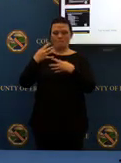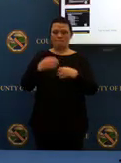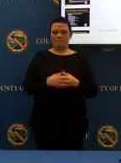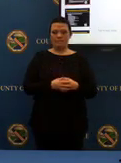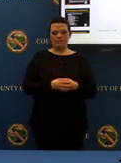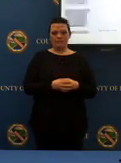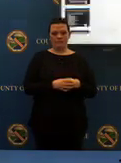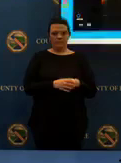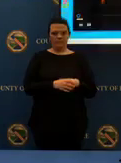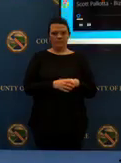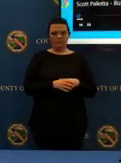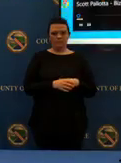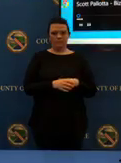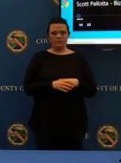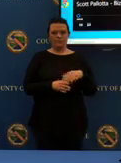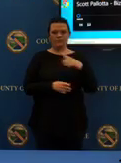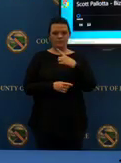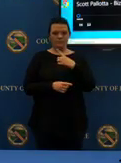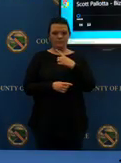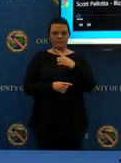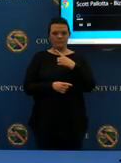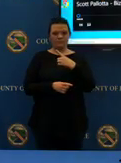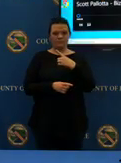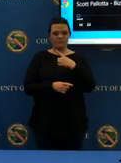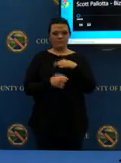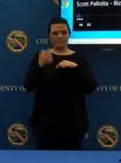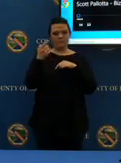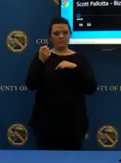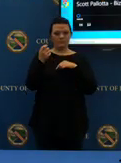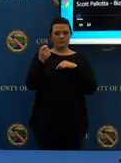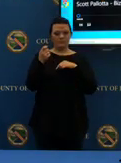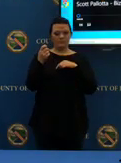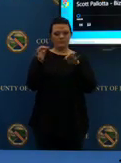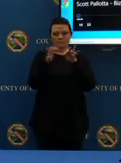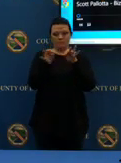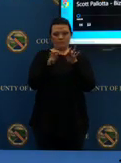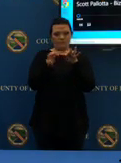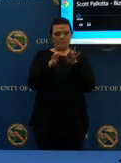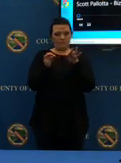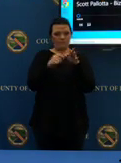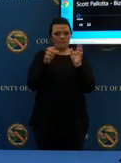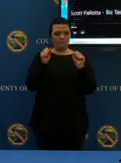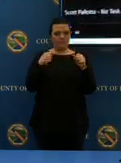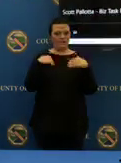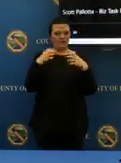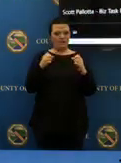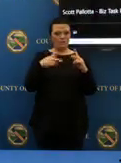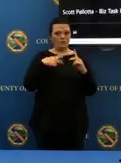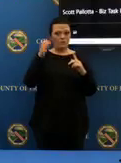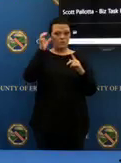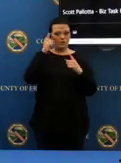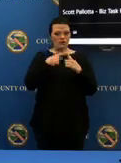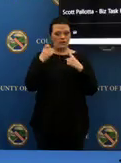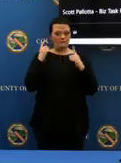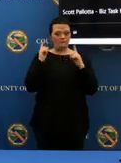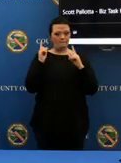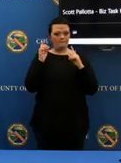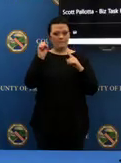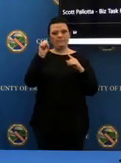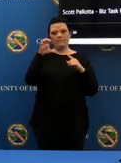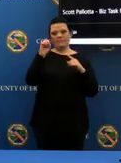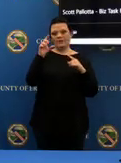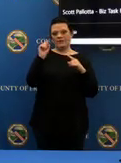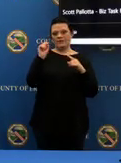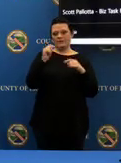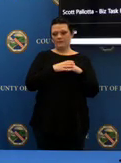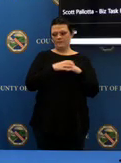a little talk from Scott. I'm going to move this so we have an opportunity to hear from Scott as a member of our